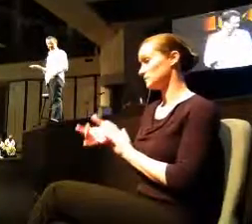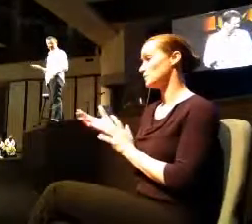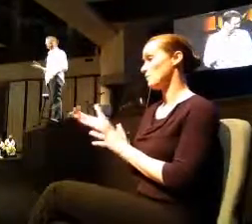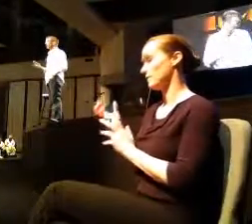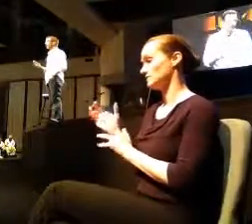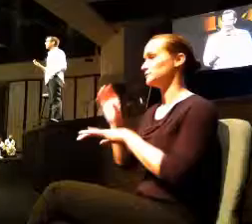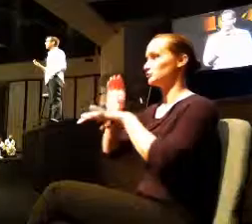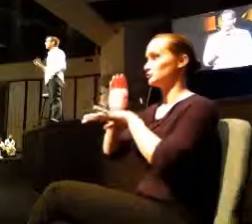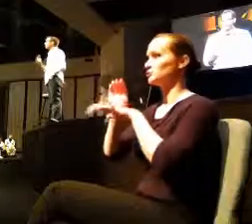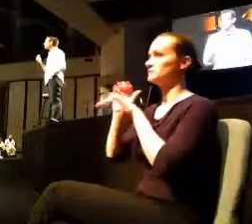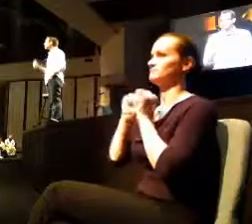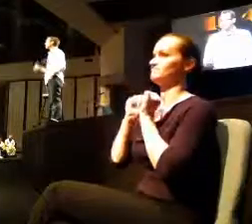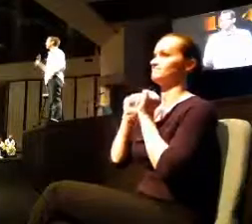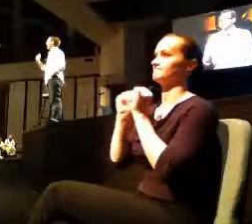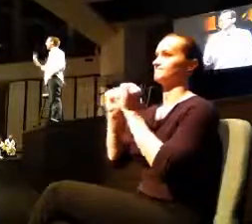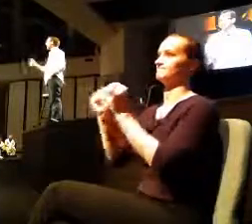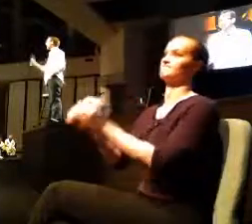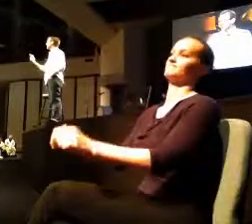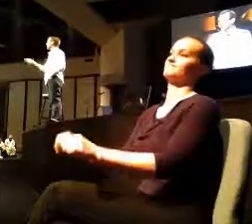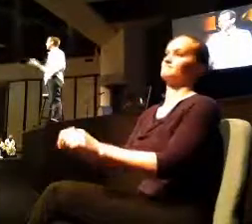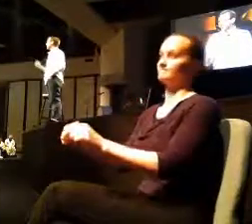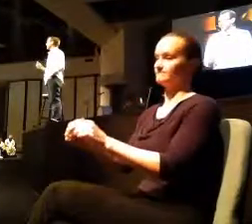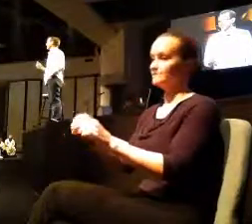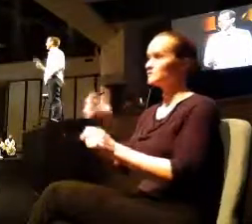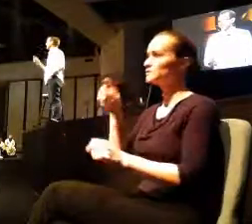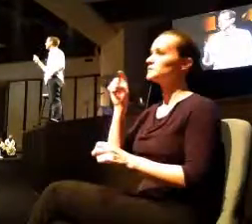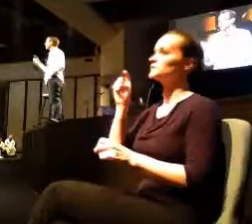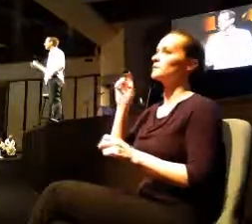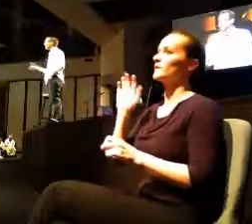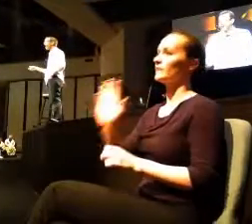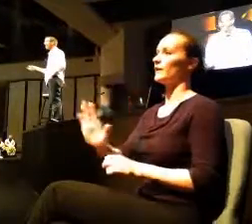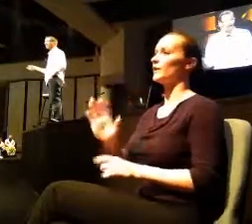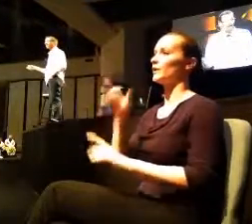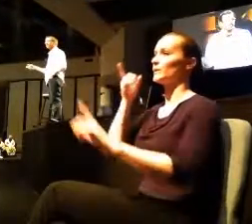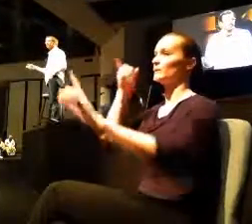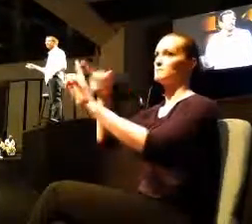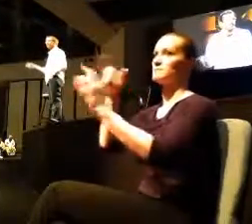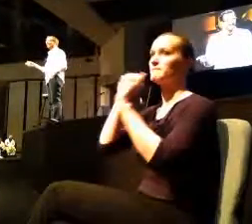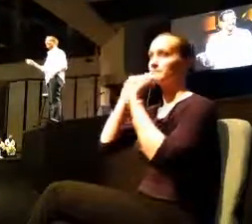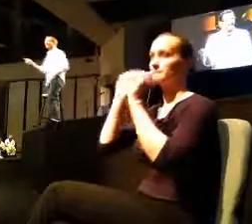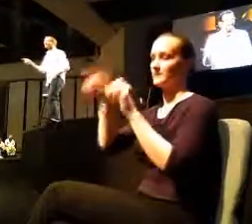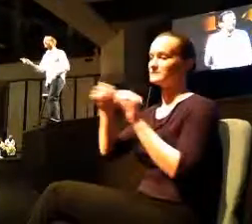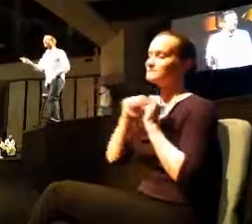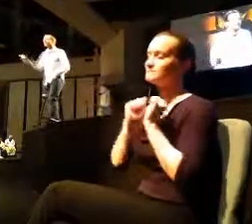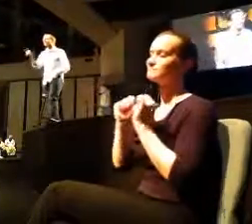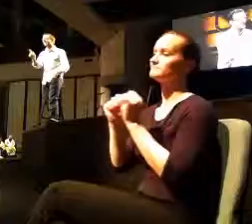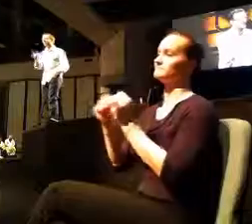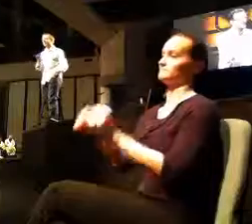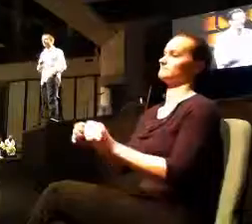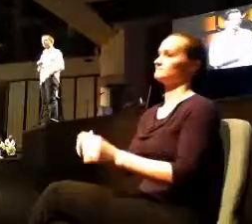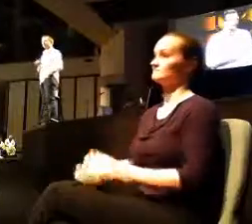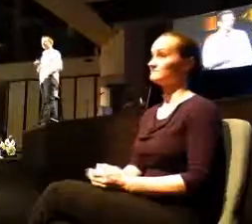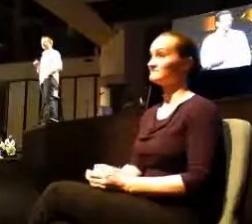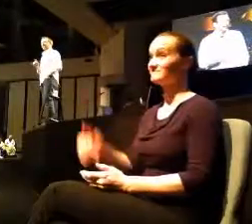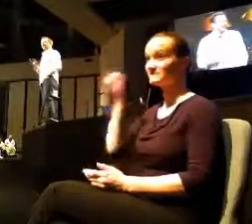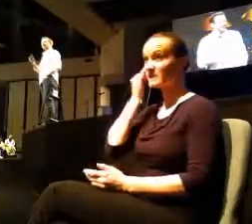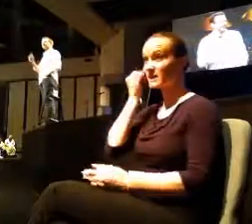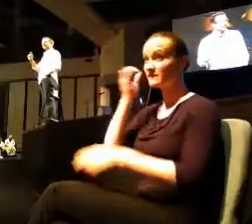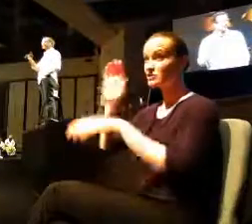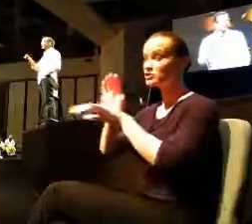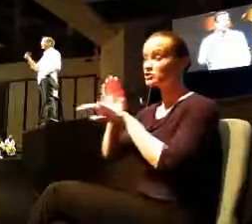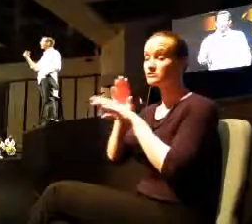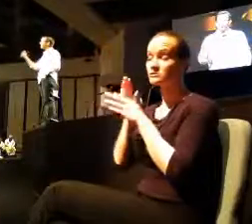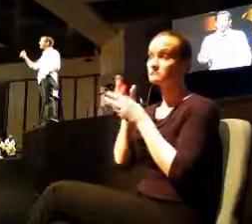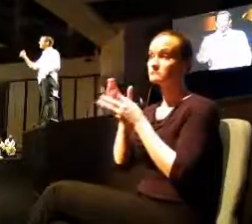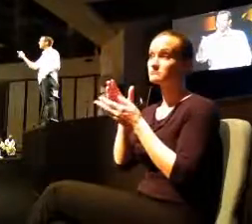sustained. Movements have to be sustained. And if they're not, it's not that they just die. It's